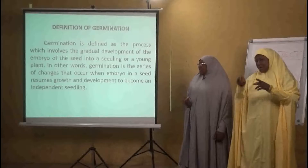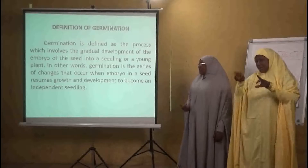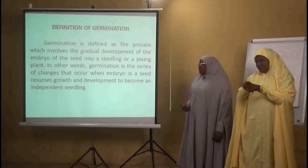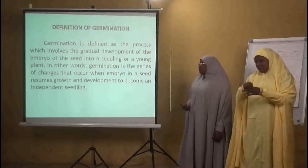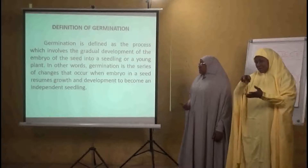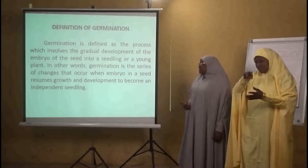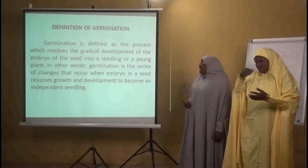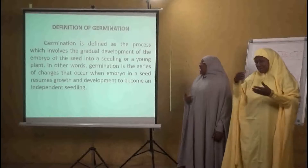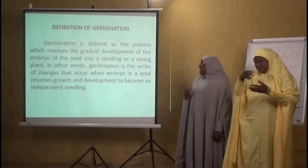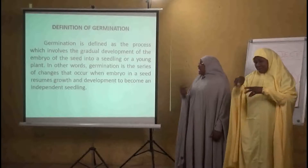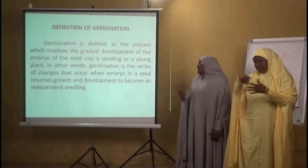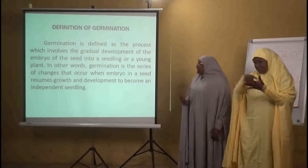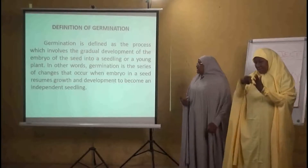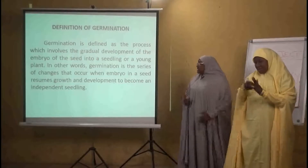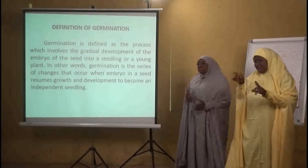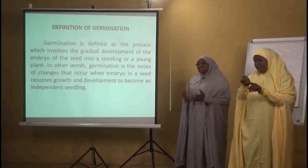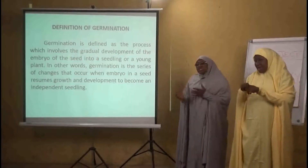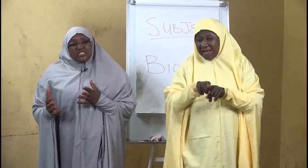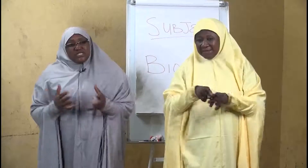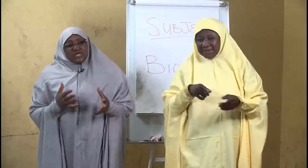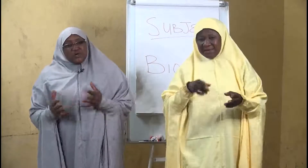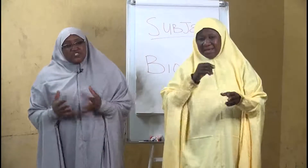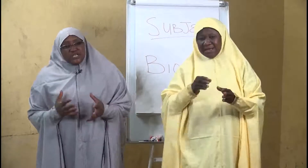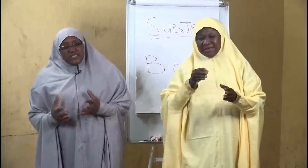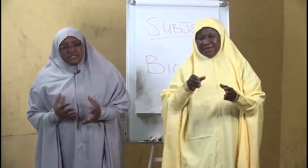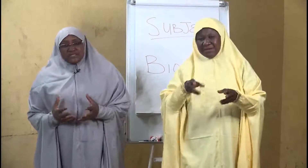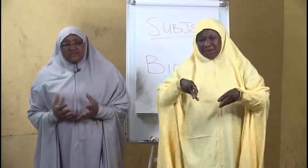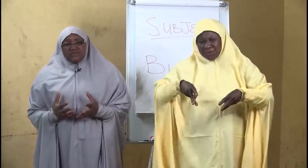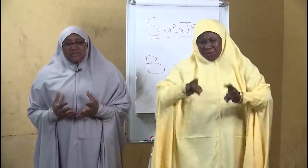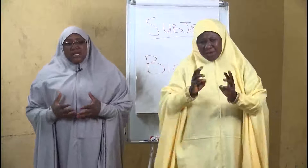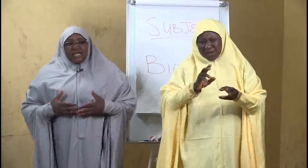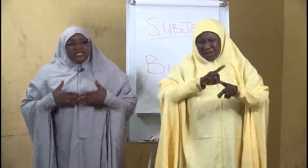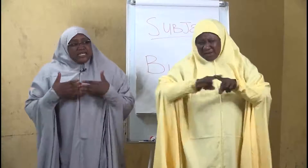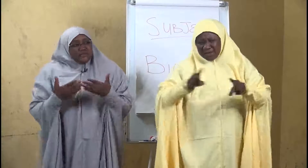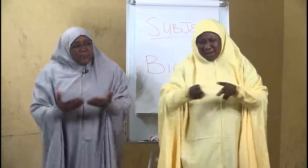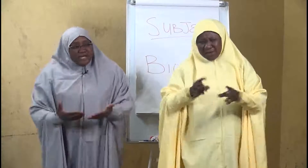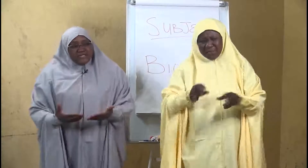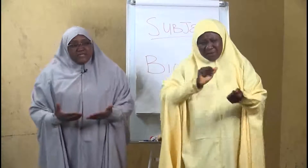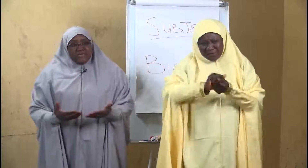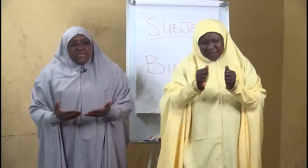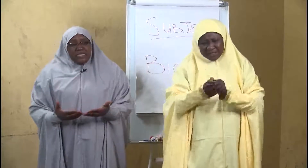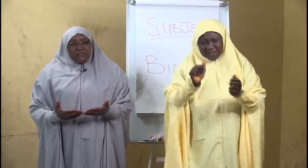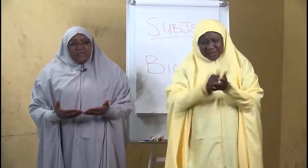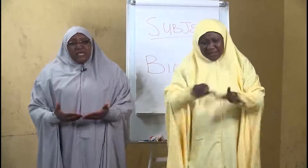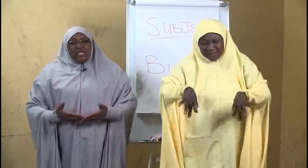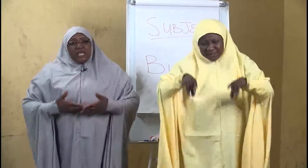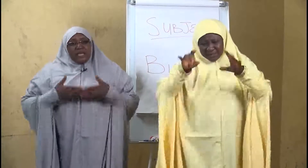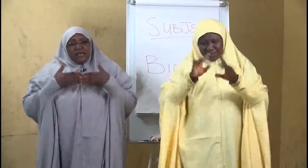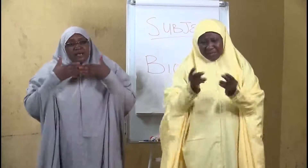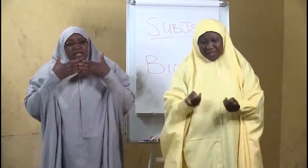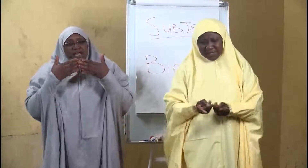define germination as the series of changes that takes place